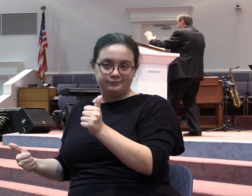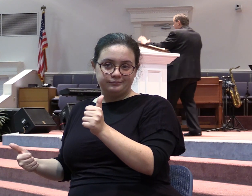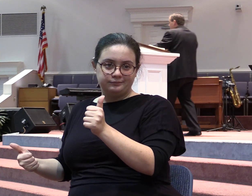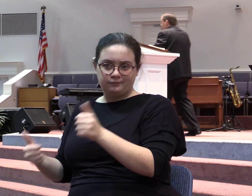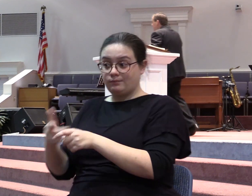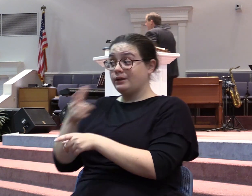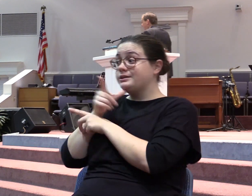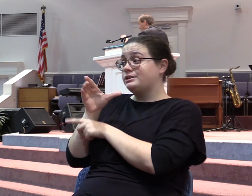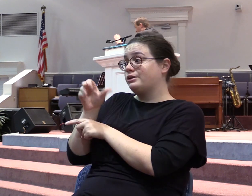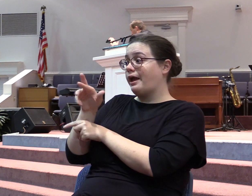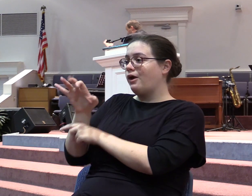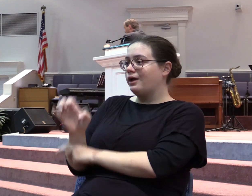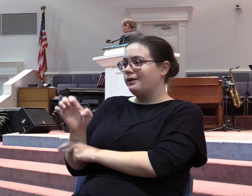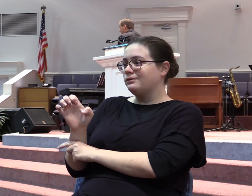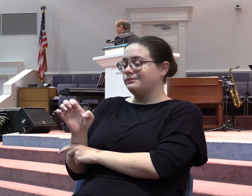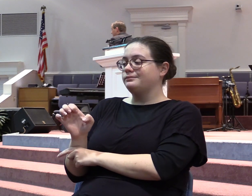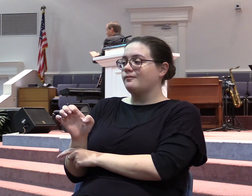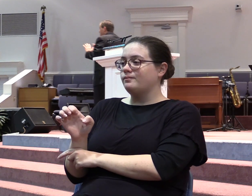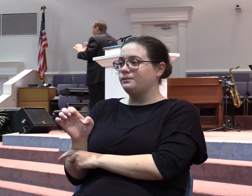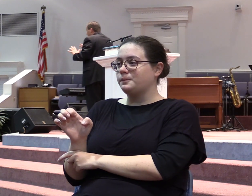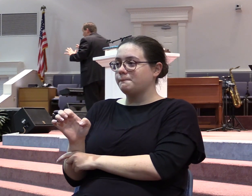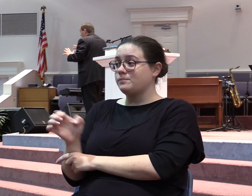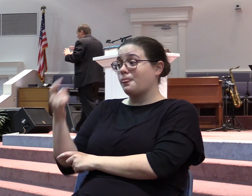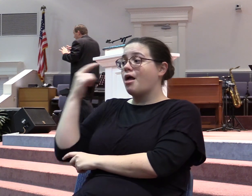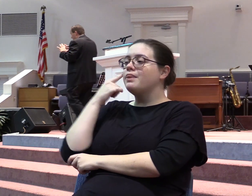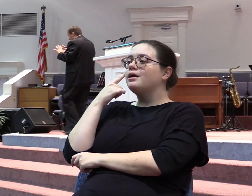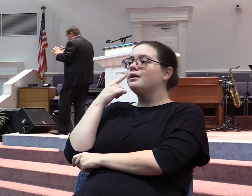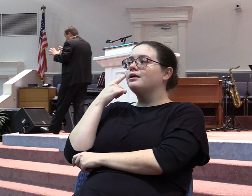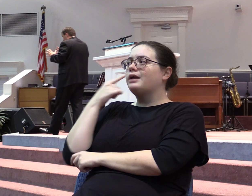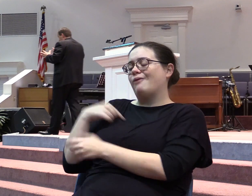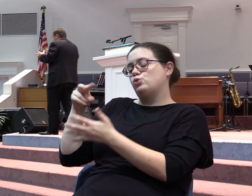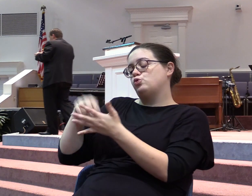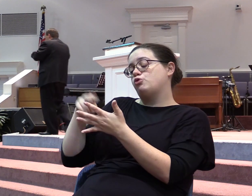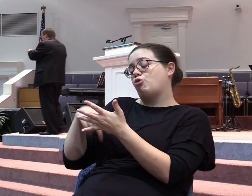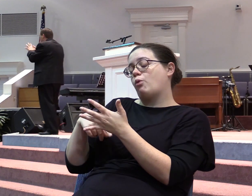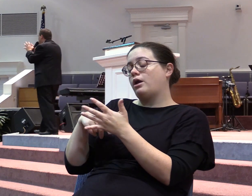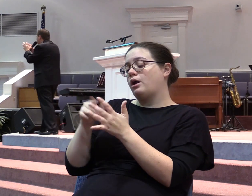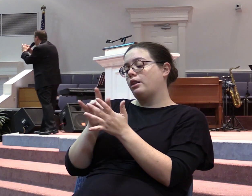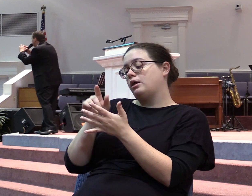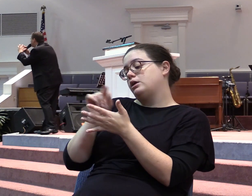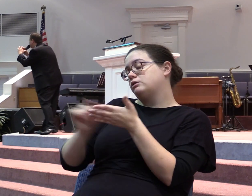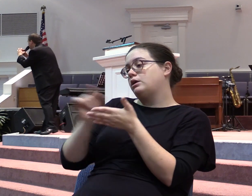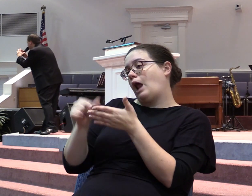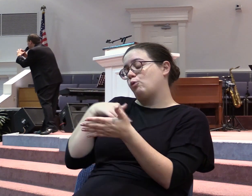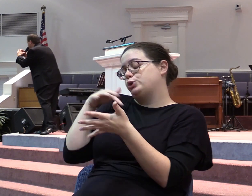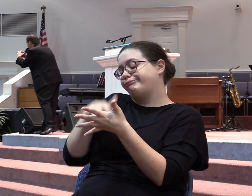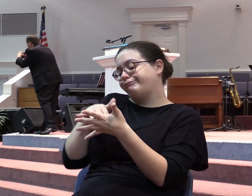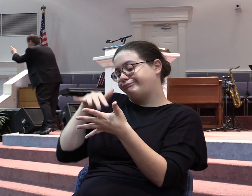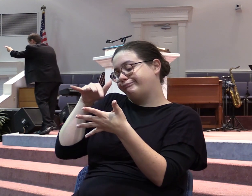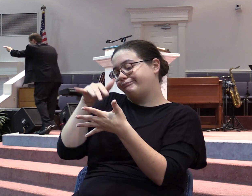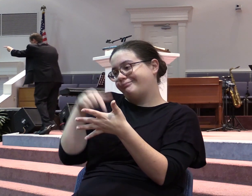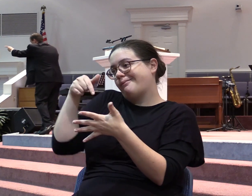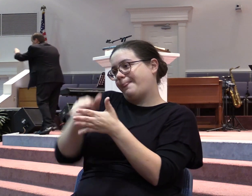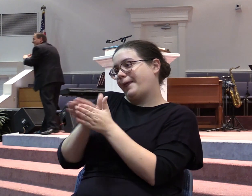Sister Geiger, now I think, as I was perusing through this text, as I was studying intently this